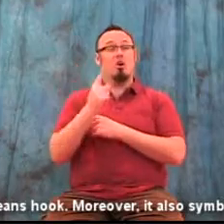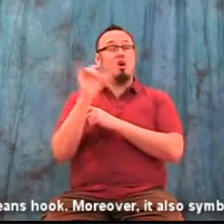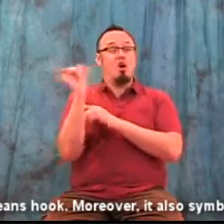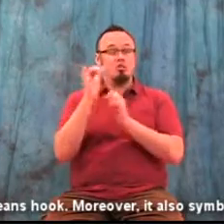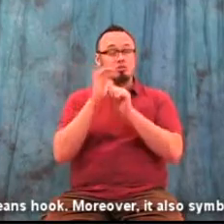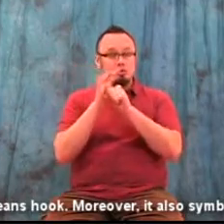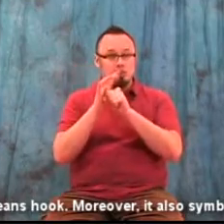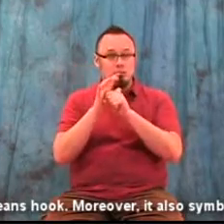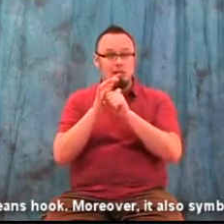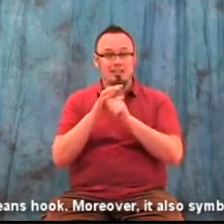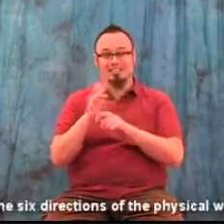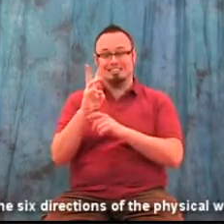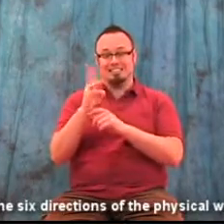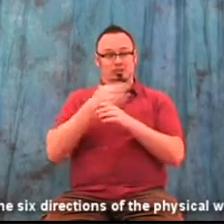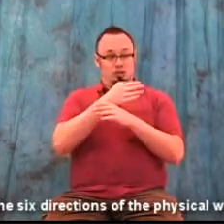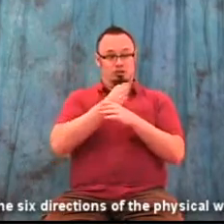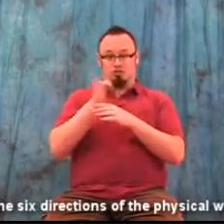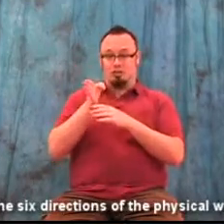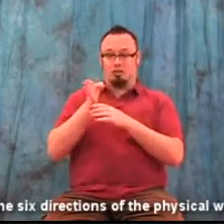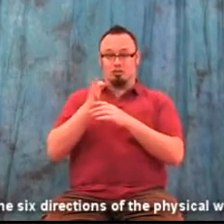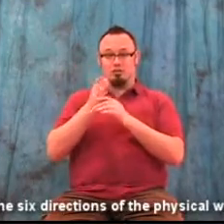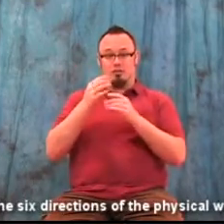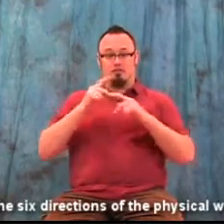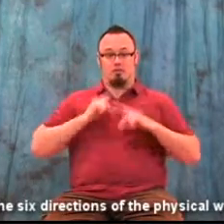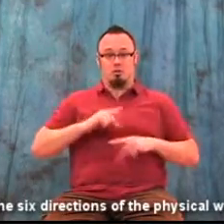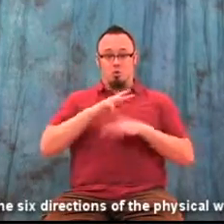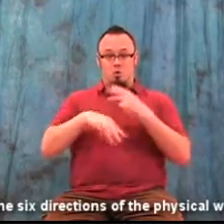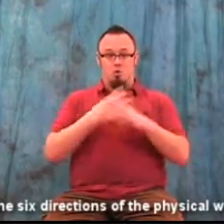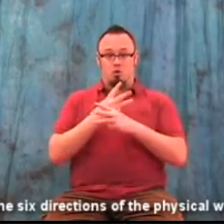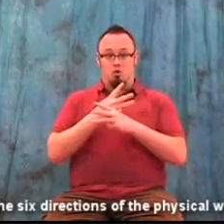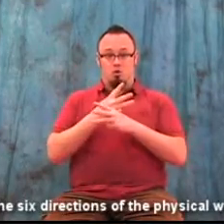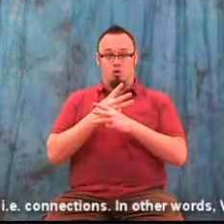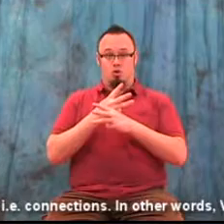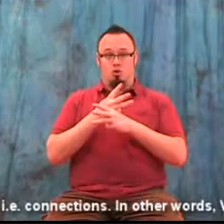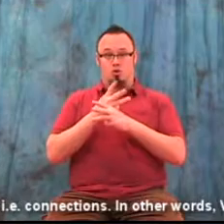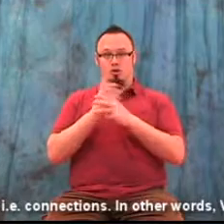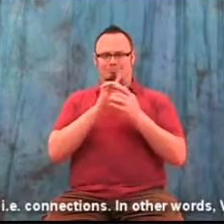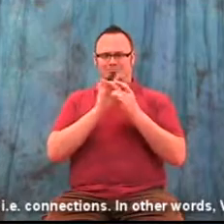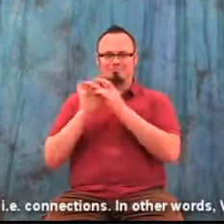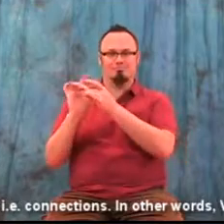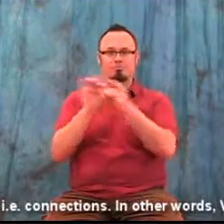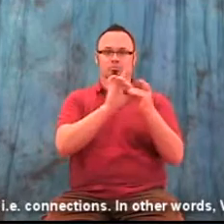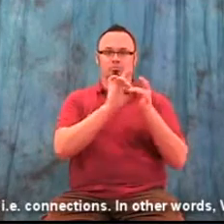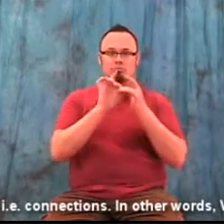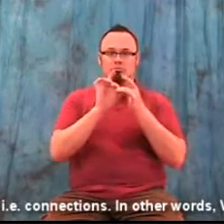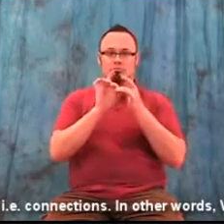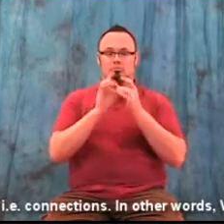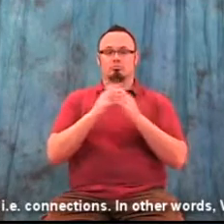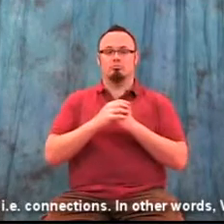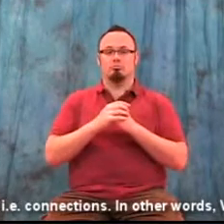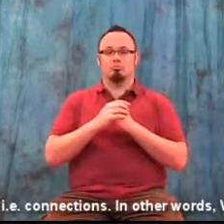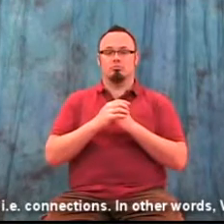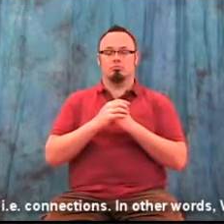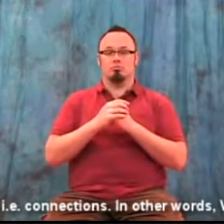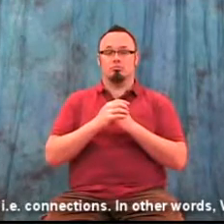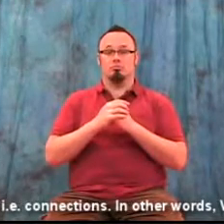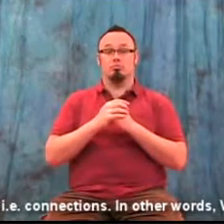also symbolizes the 6 directions of the physical world, that is, connections. In other